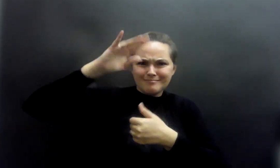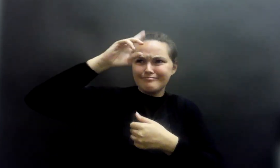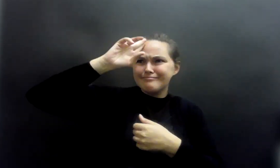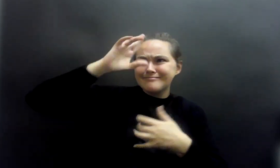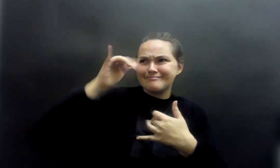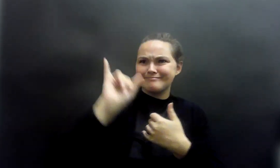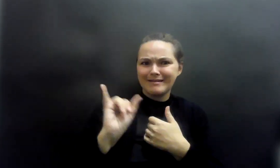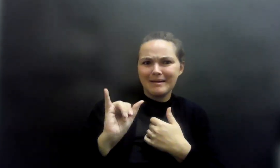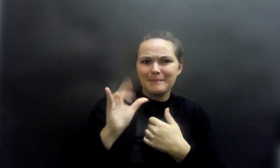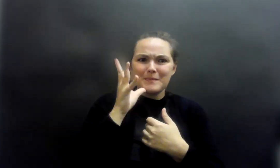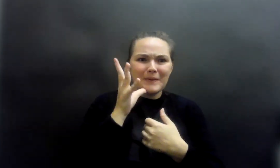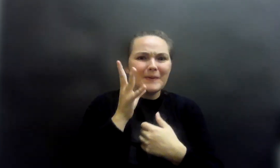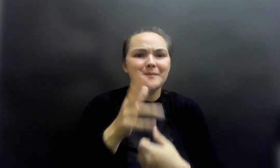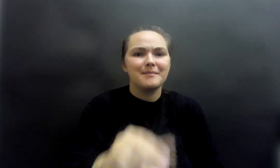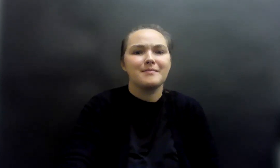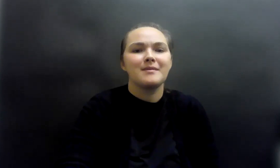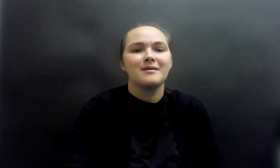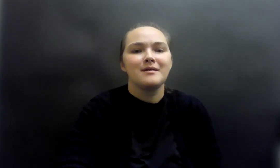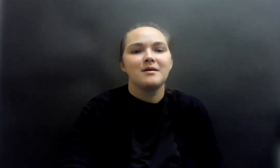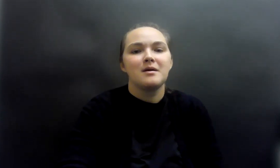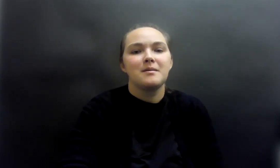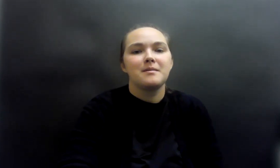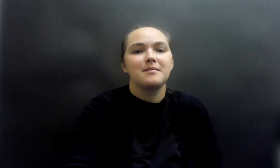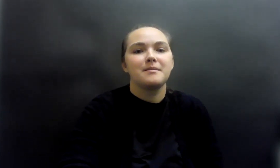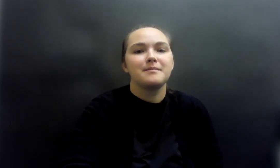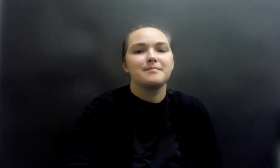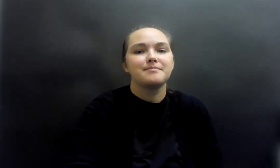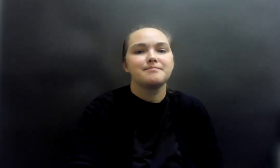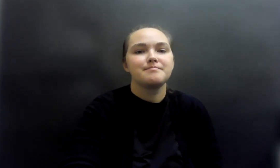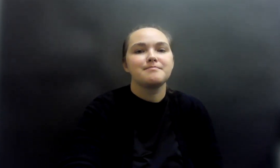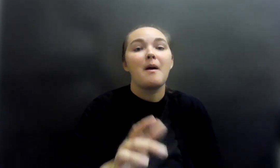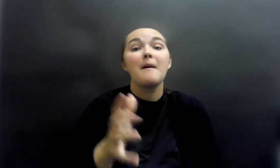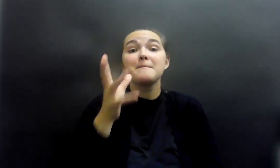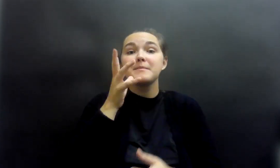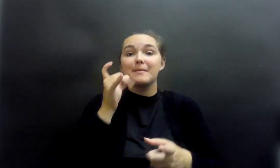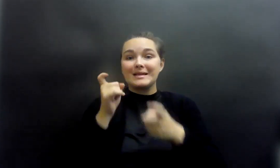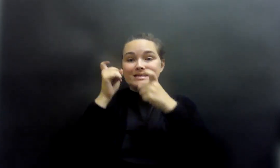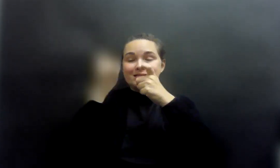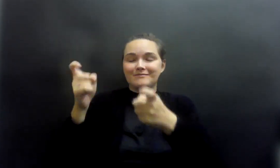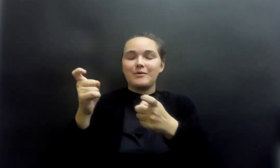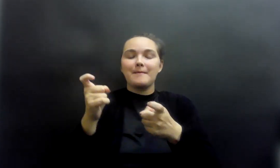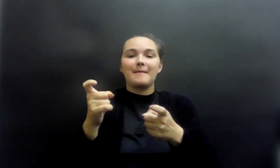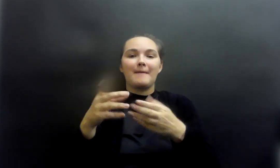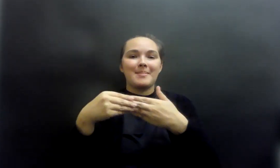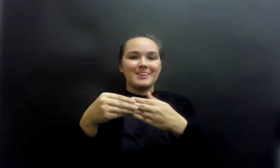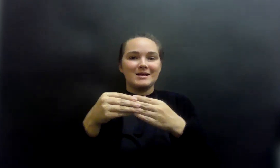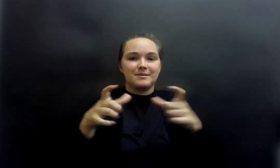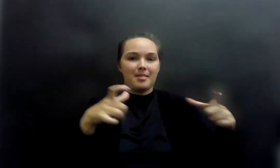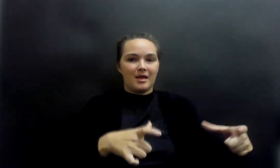Mom handed him a stack of plastic plates. Here, take these to the kids' table. The kids'